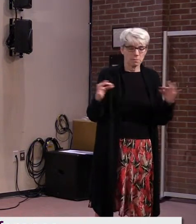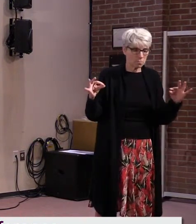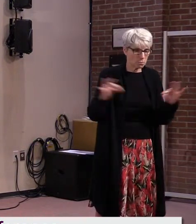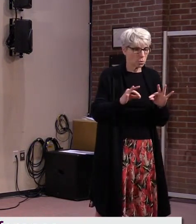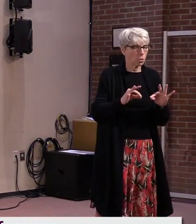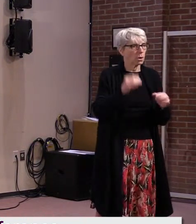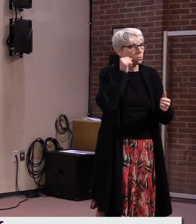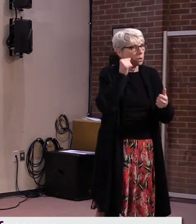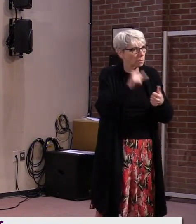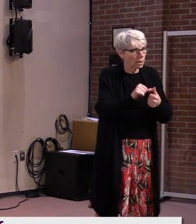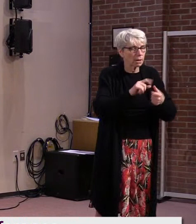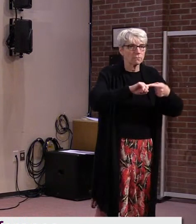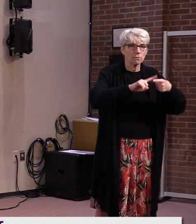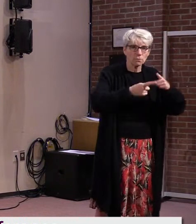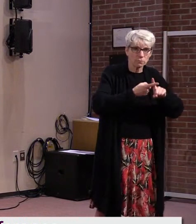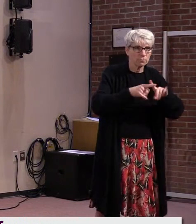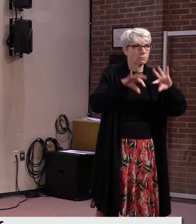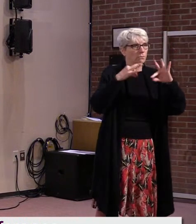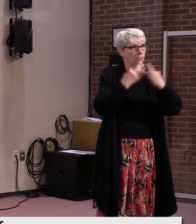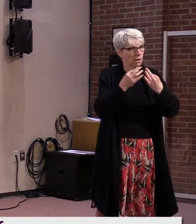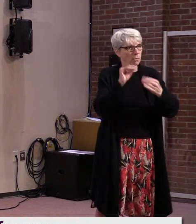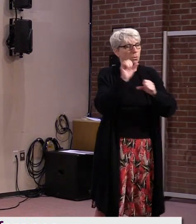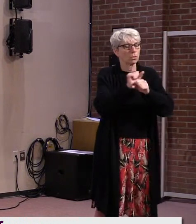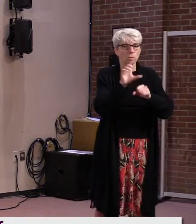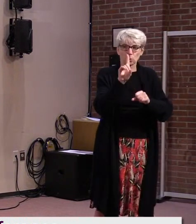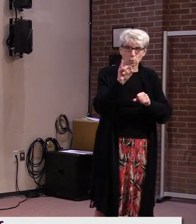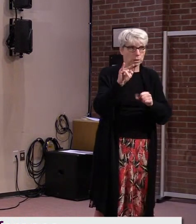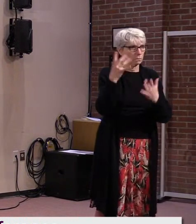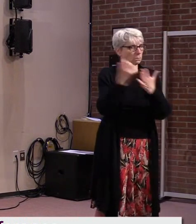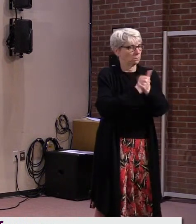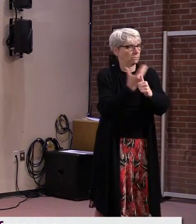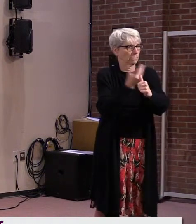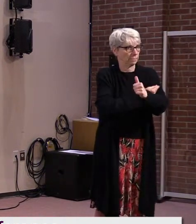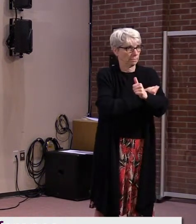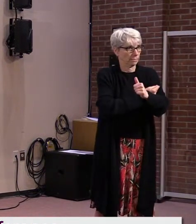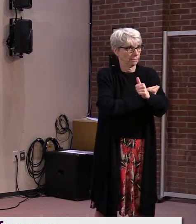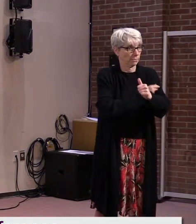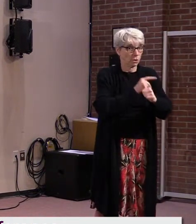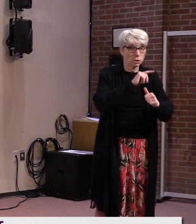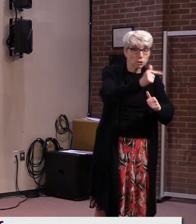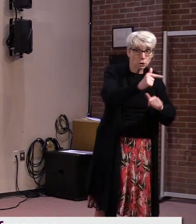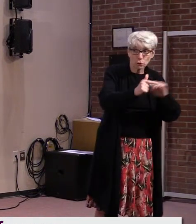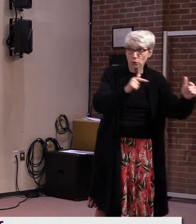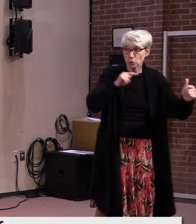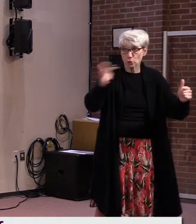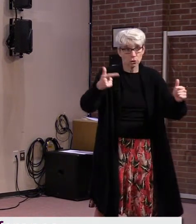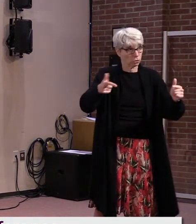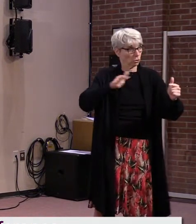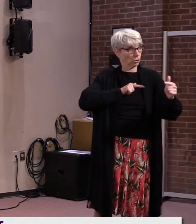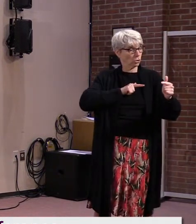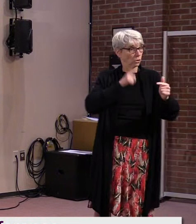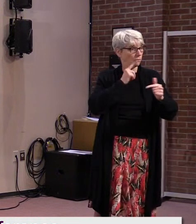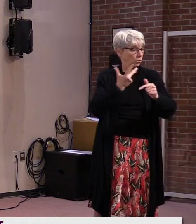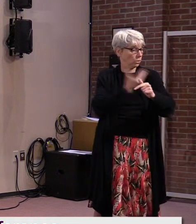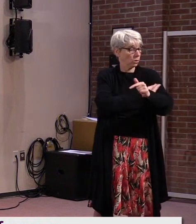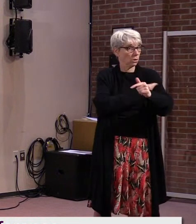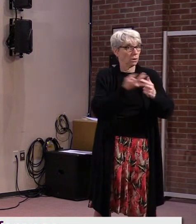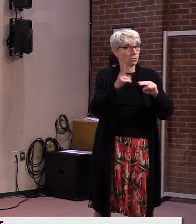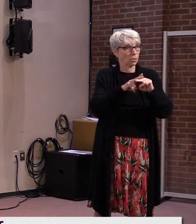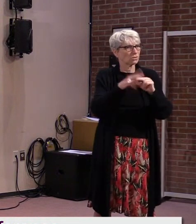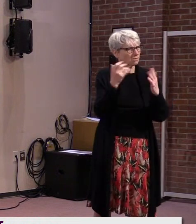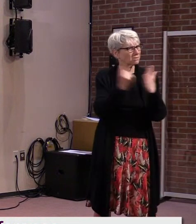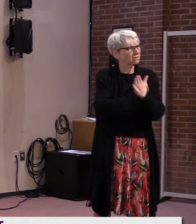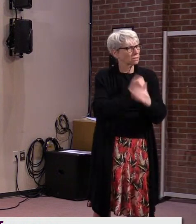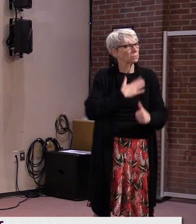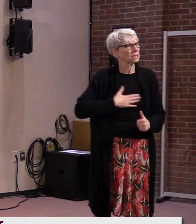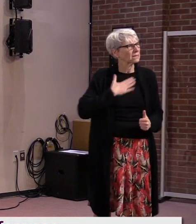to get vaccinated and to get a booster dose when it's your time, and follow the basic